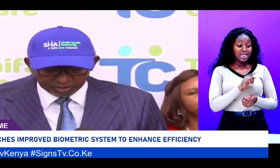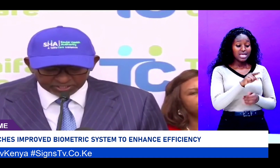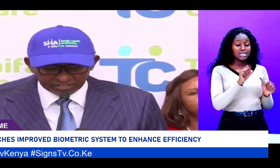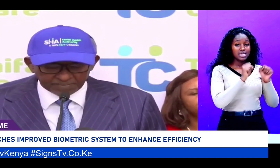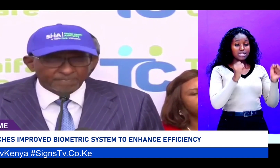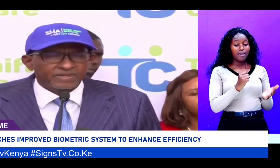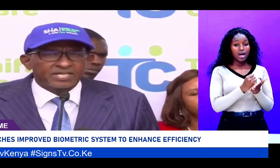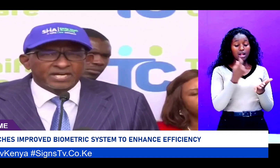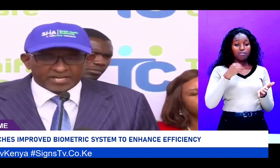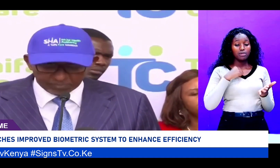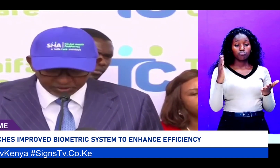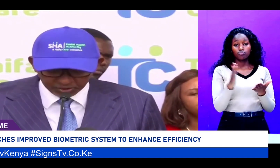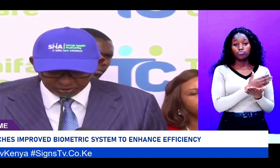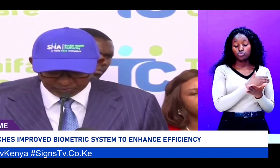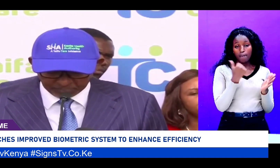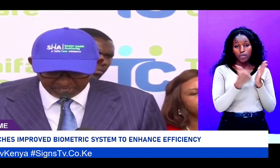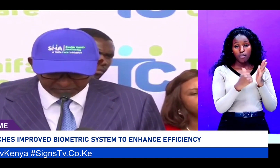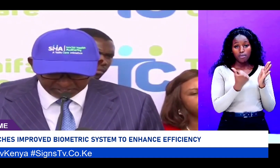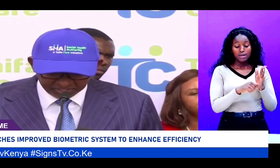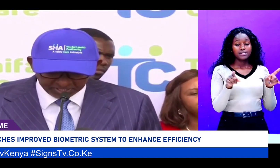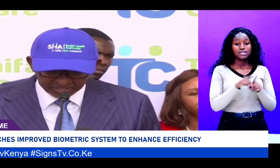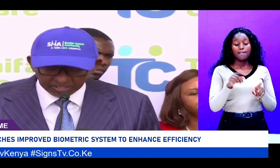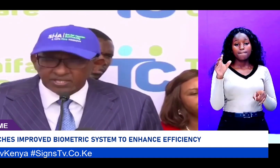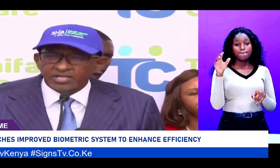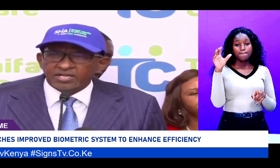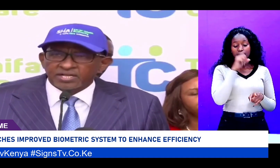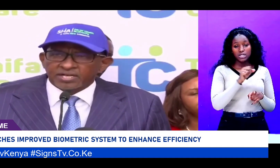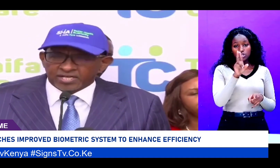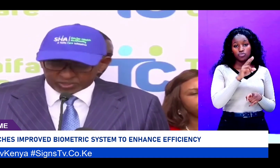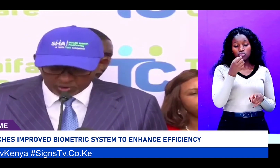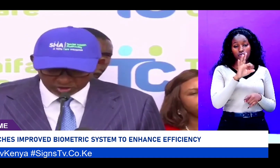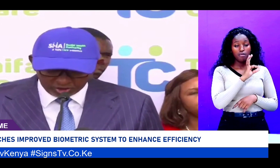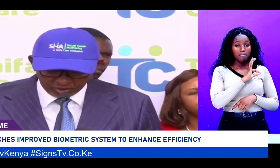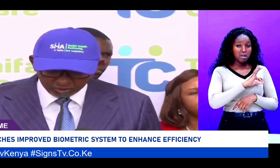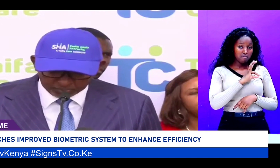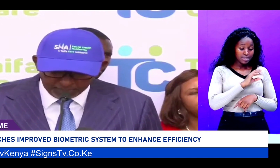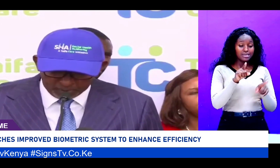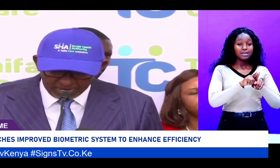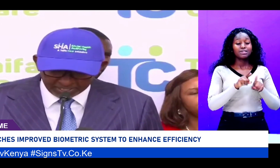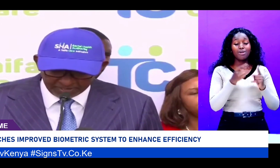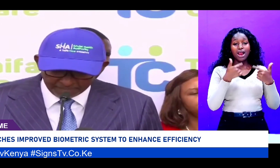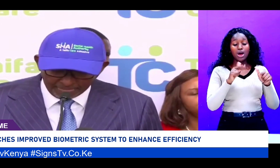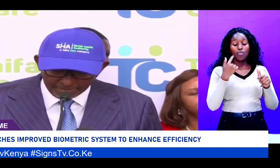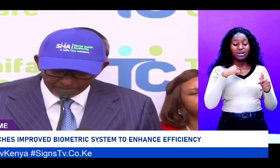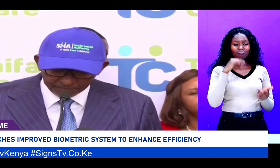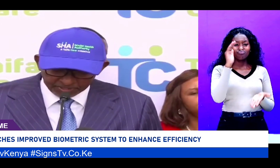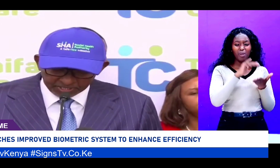fraud and misuse of the benefits. It will also reduce paperwork.